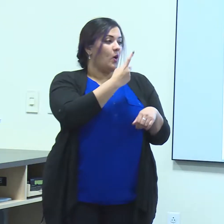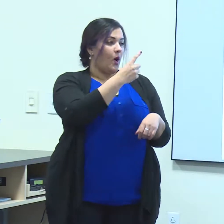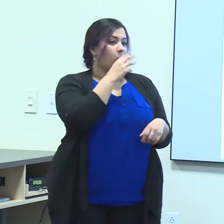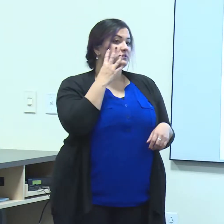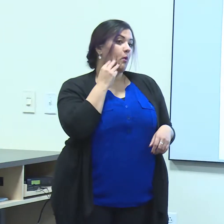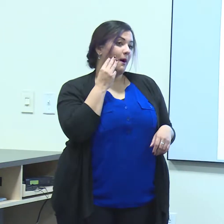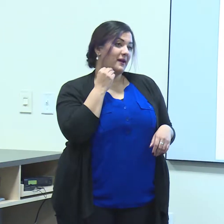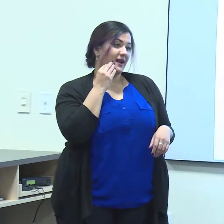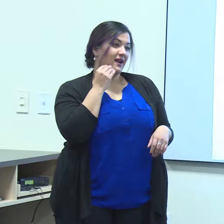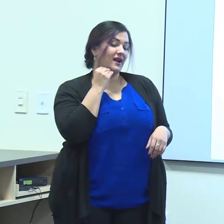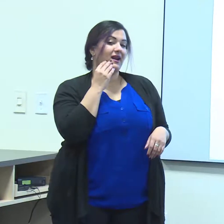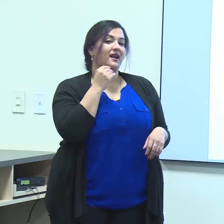were religious. One was Mormon,